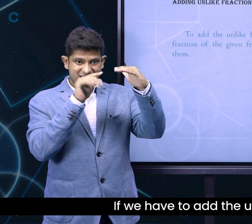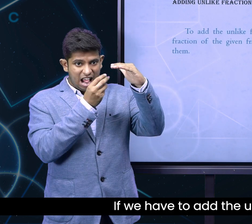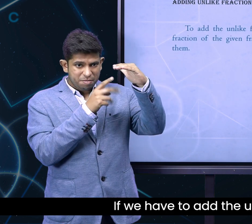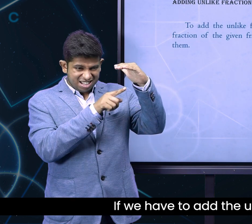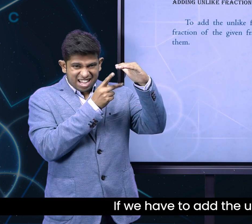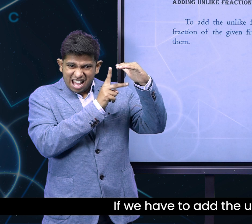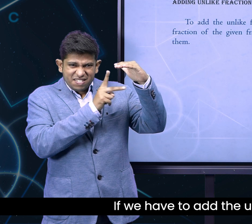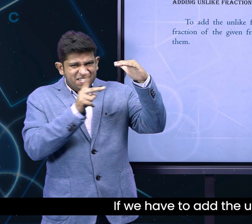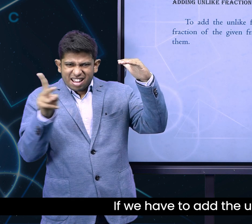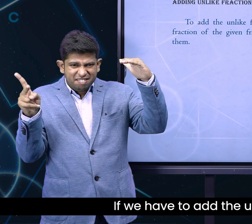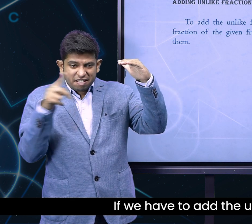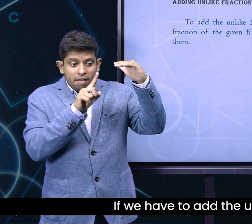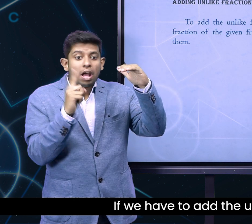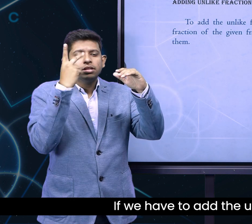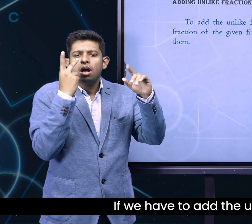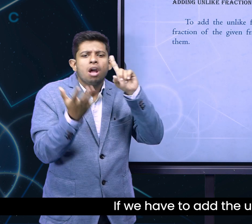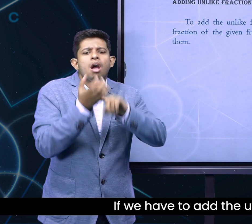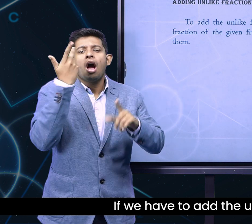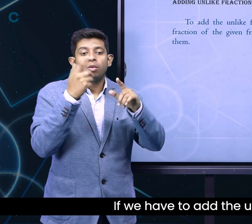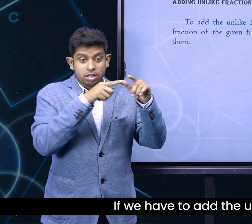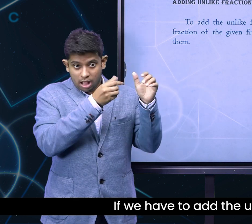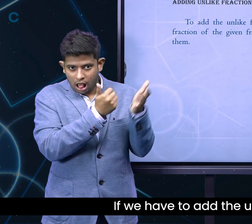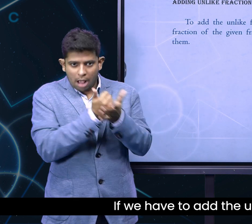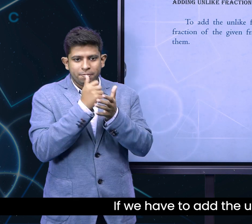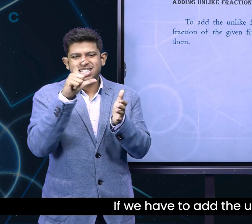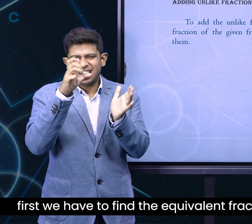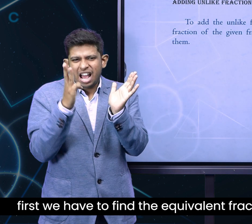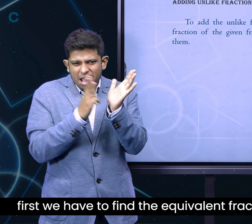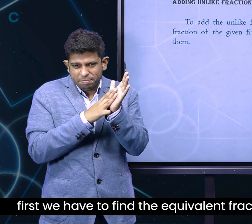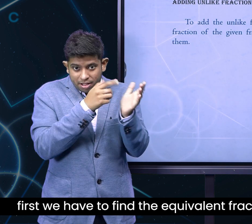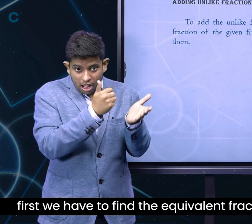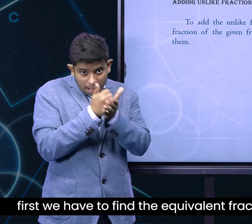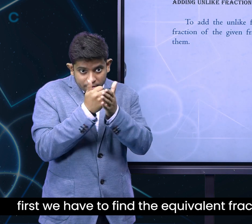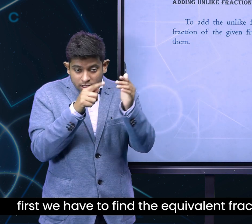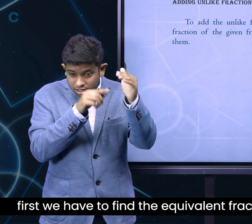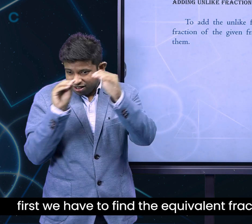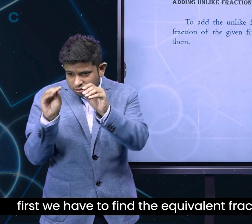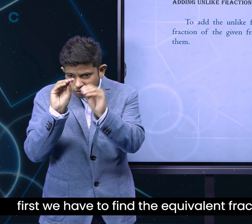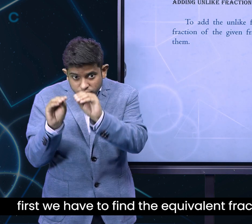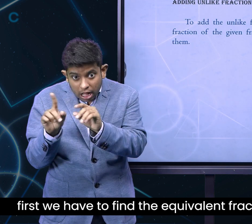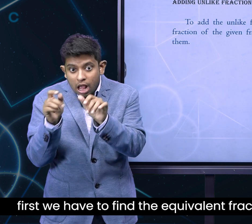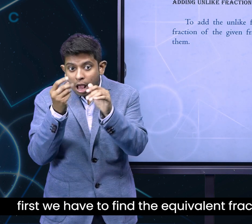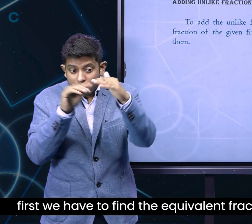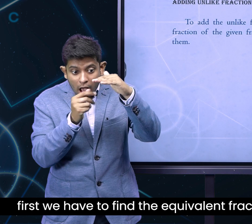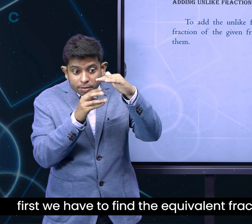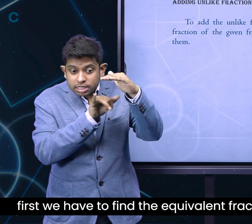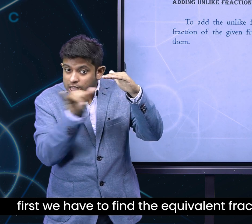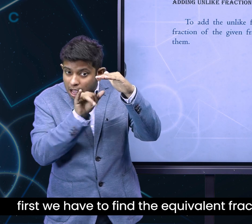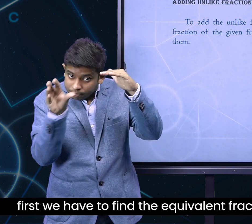If we have to add the unlike fractions, first we have to find the equivalent fraction of the given fractions in